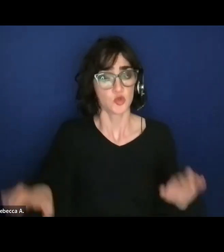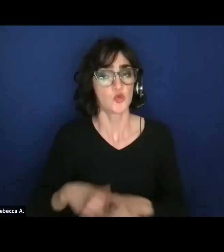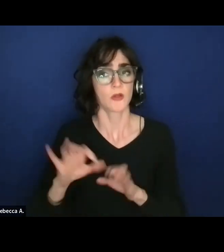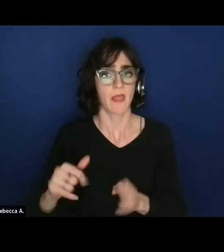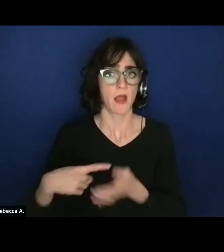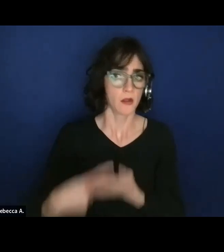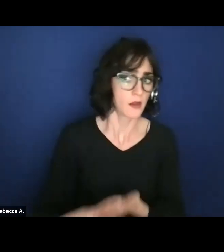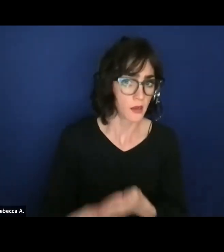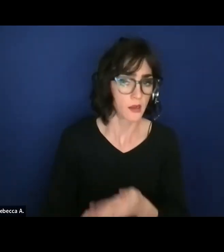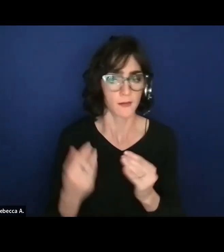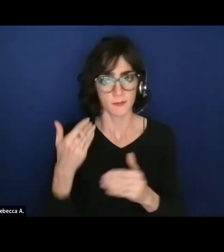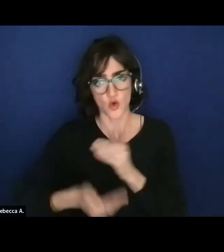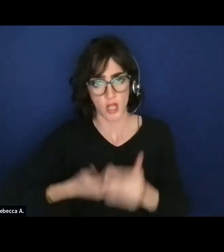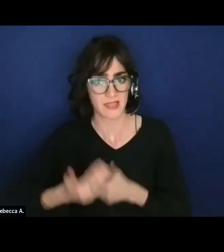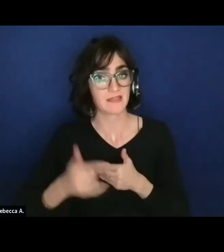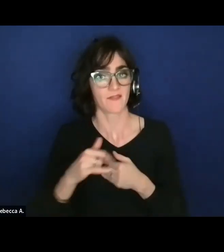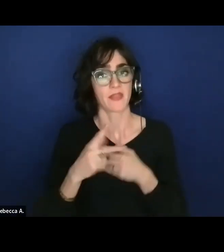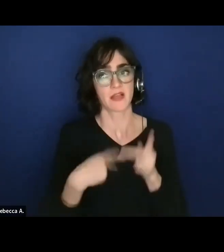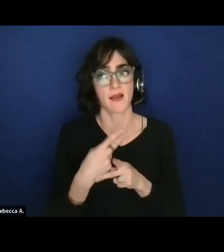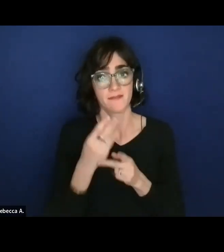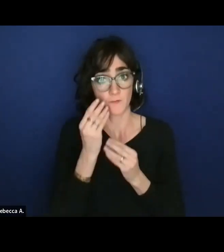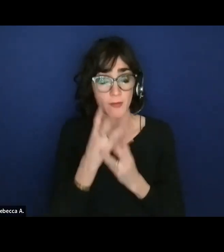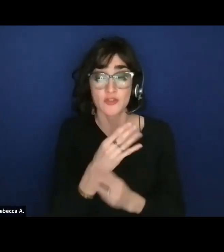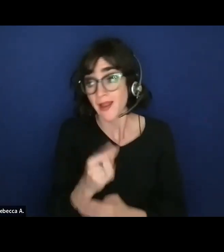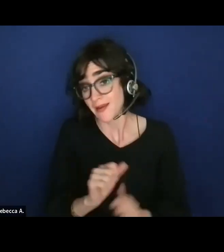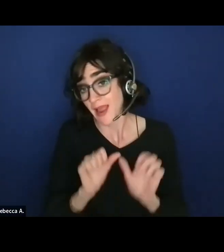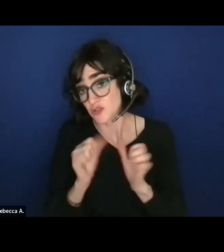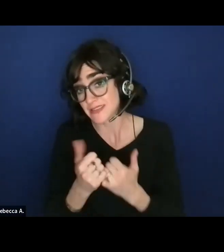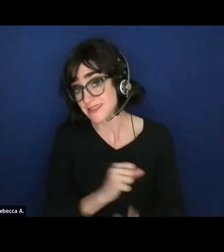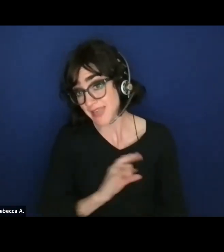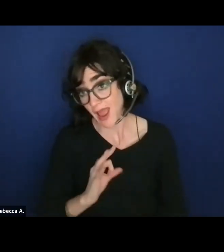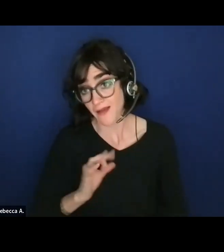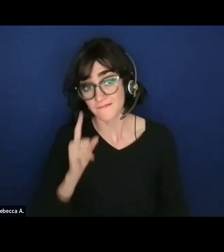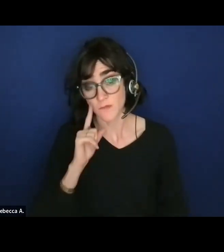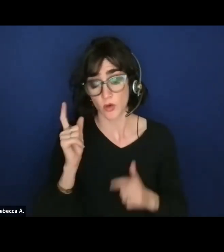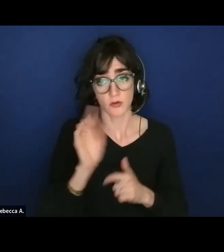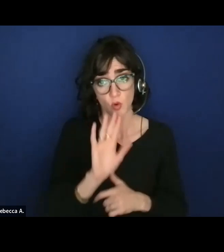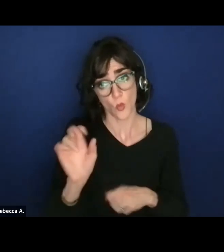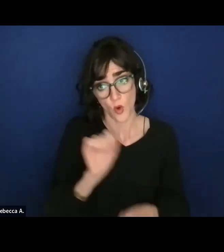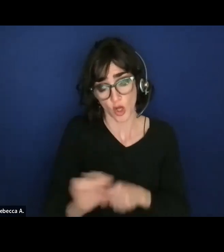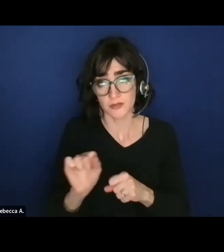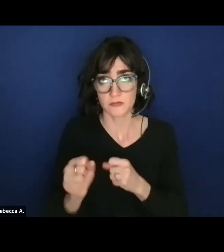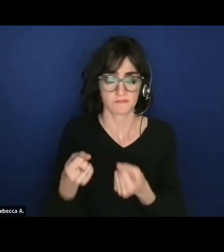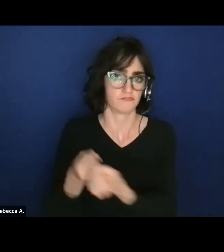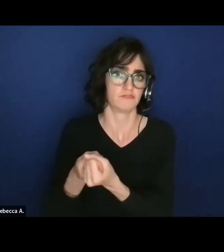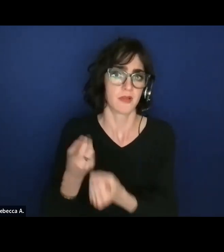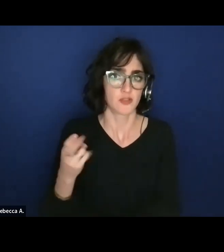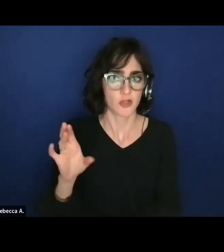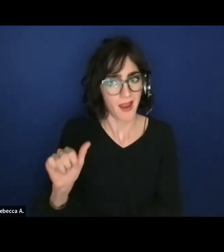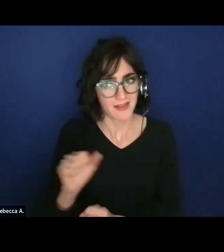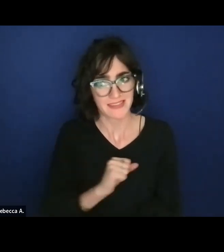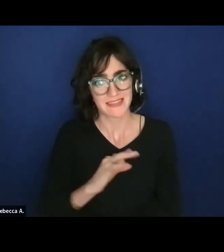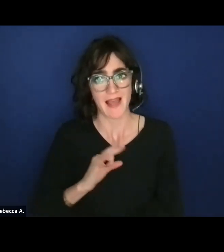deliberating and processing of this information, and agency staff, in particular. A big shout out to HCA staff who worked very hard on